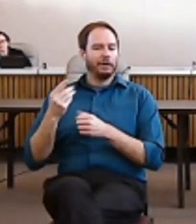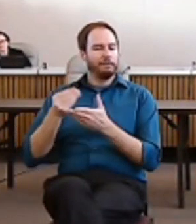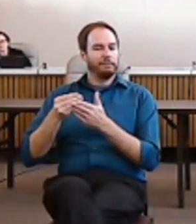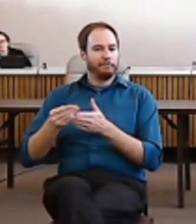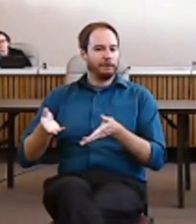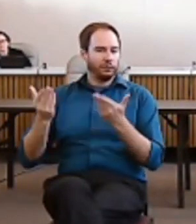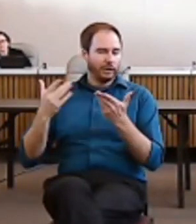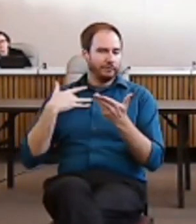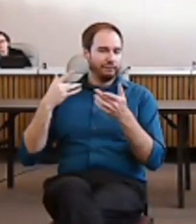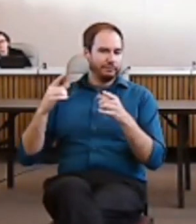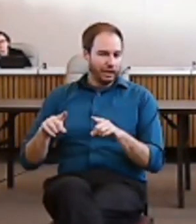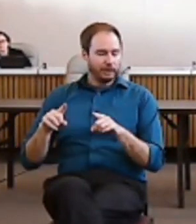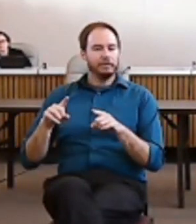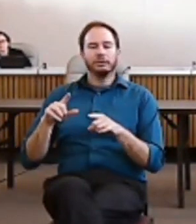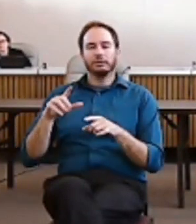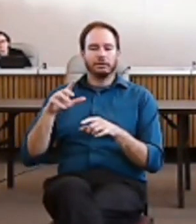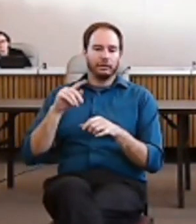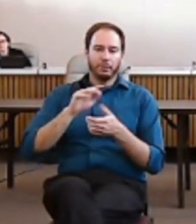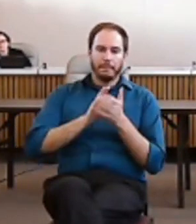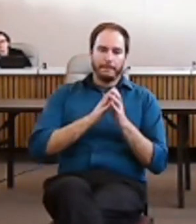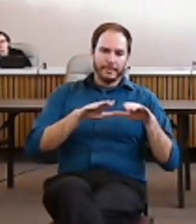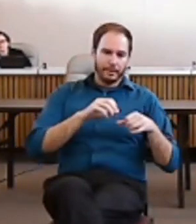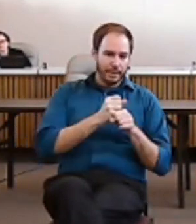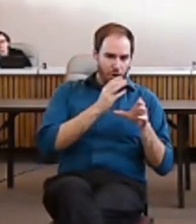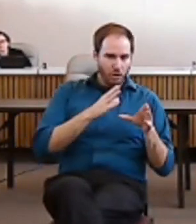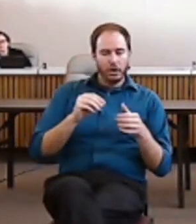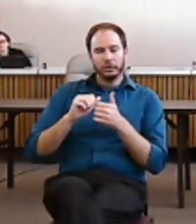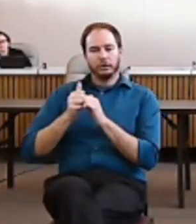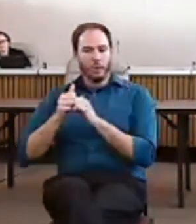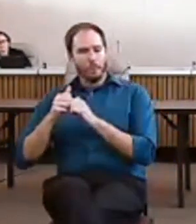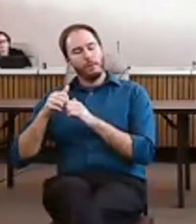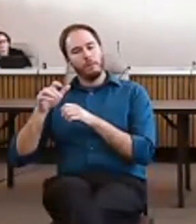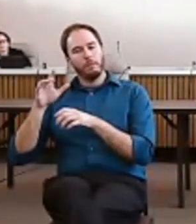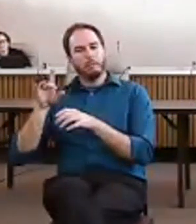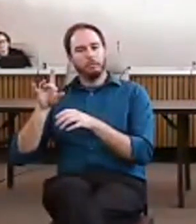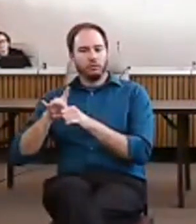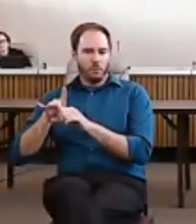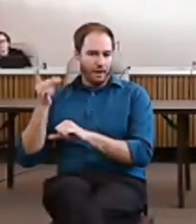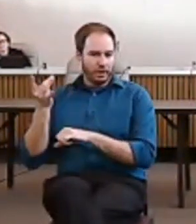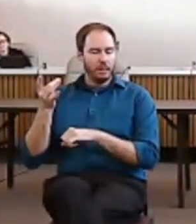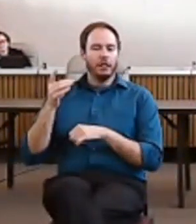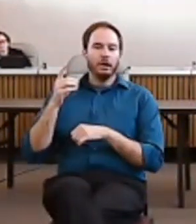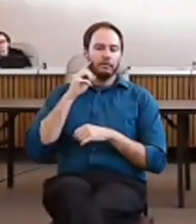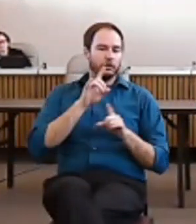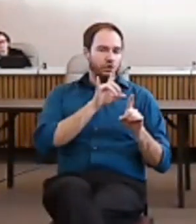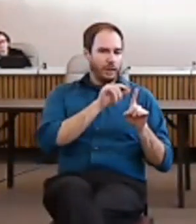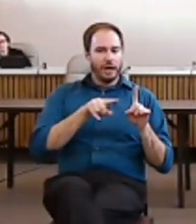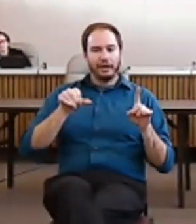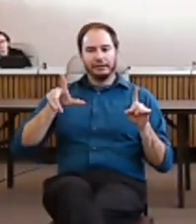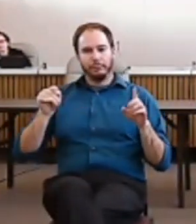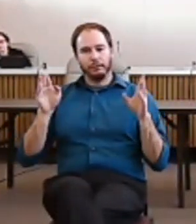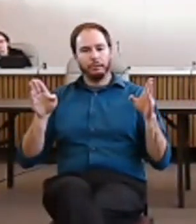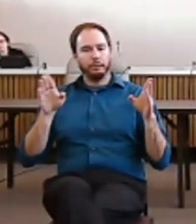fundraising events, including the Peacemakers and Sportsman raffle between July and September